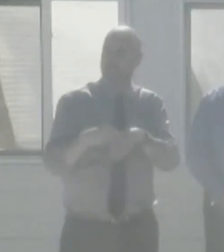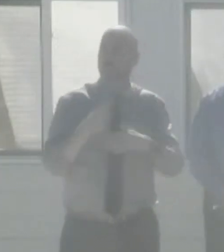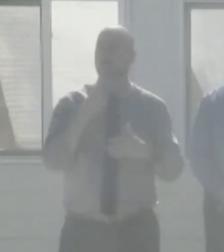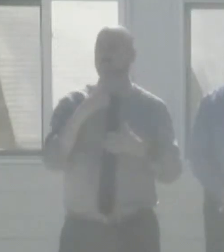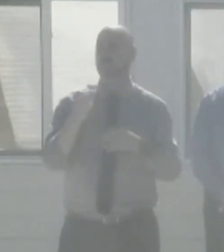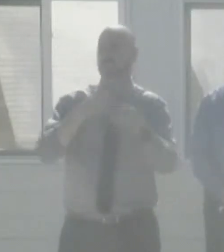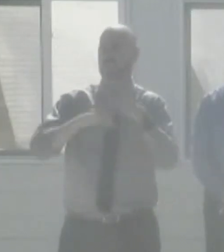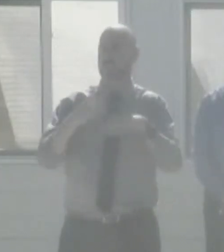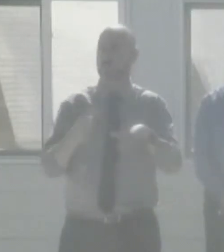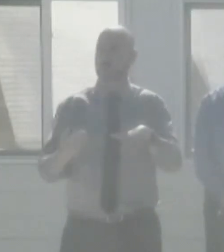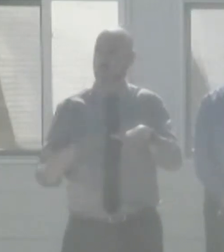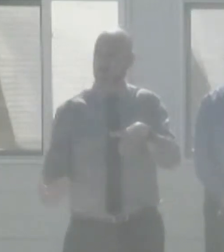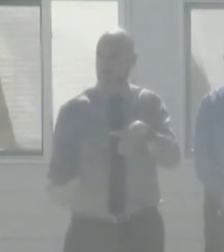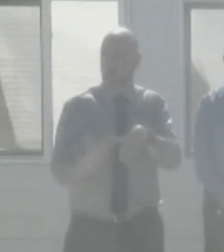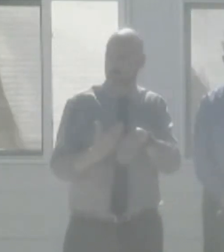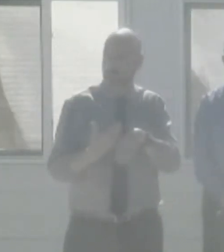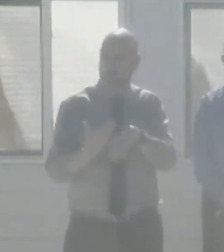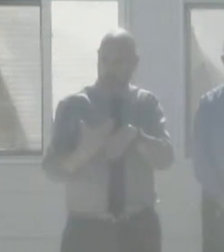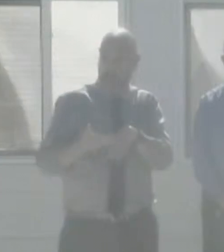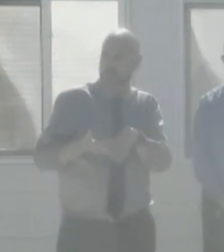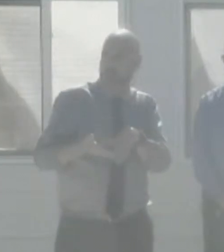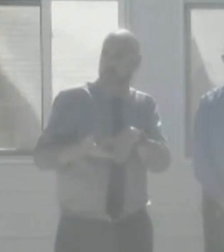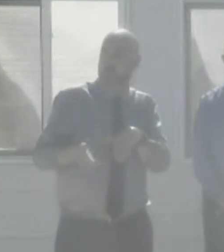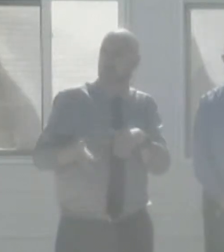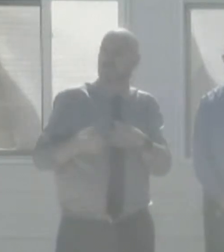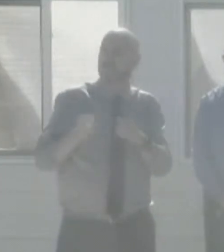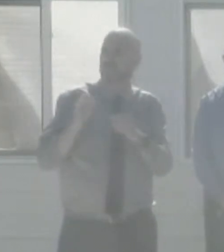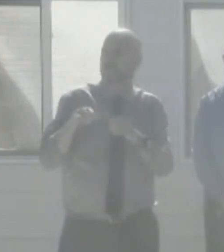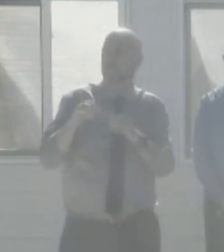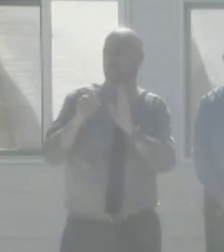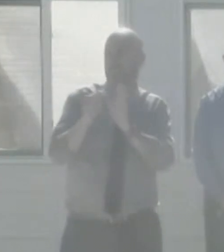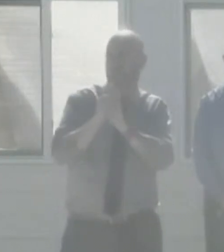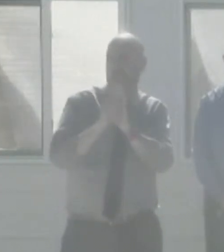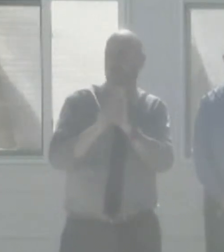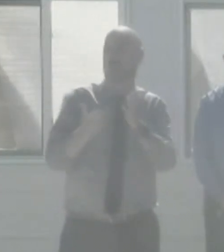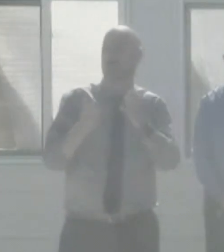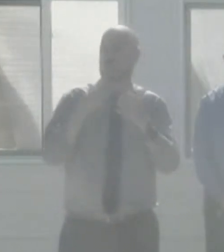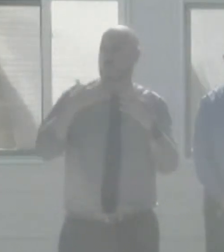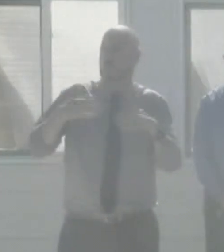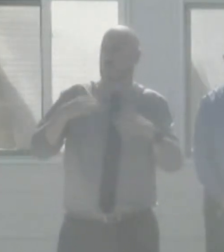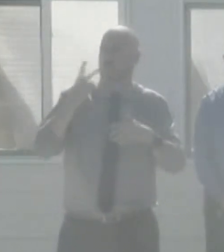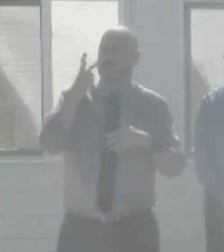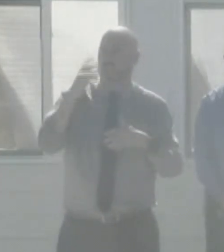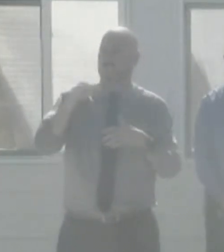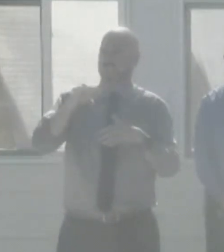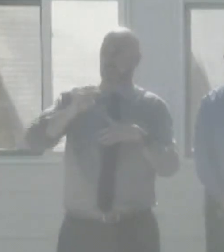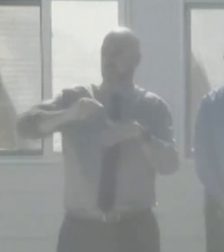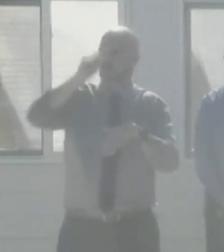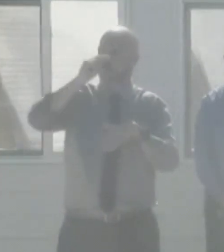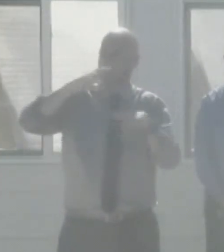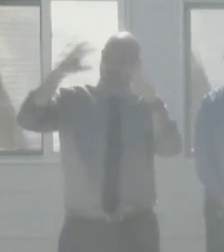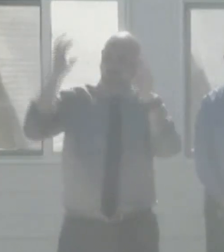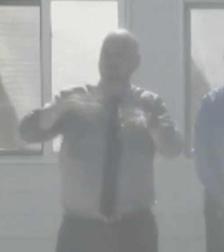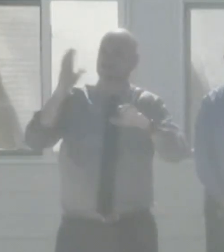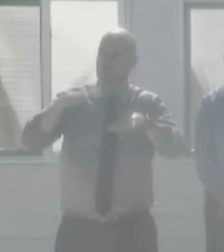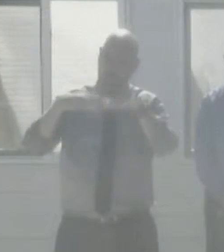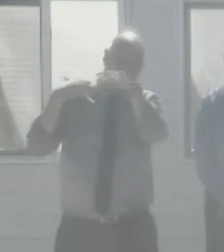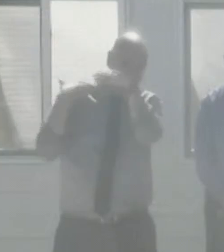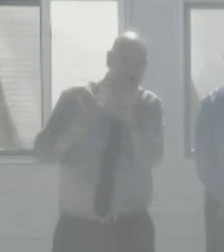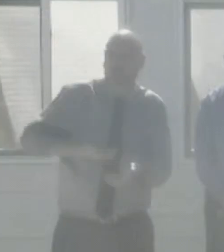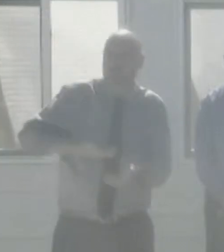it sucked it out, but the northern side of the storm had a lot of precipitation. I mean, they were just getting water dumped on